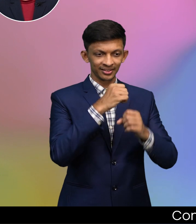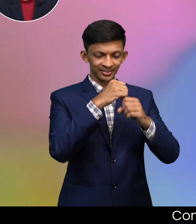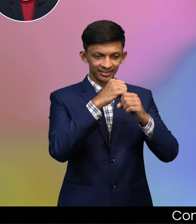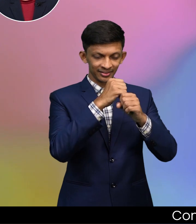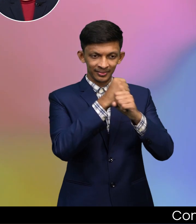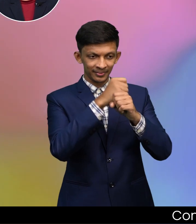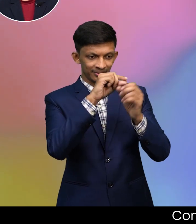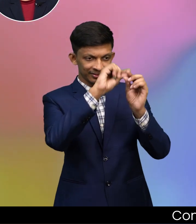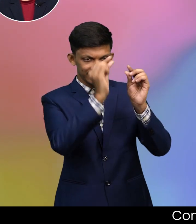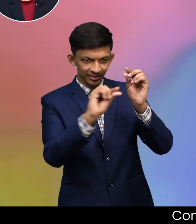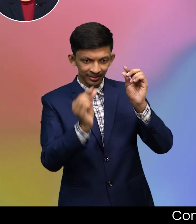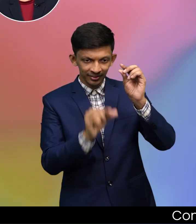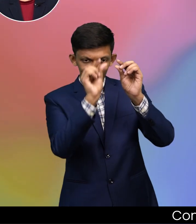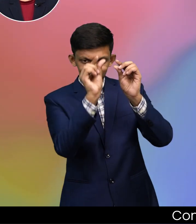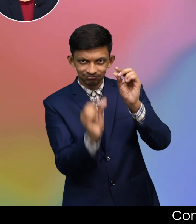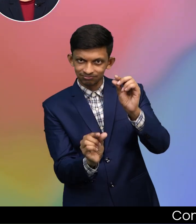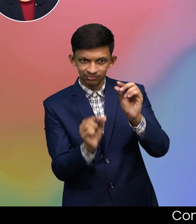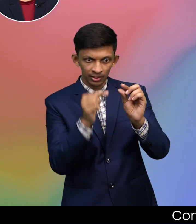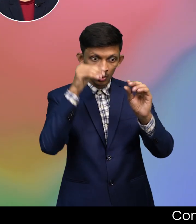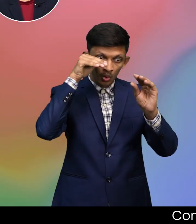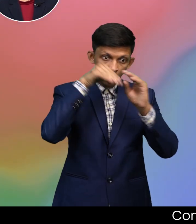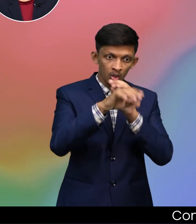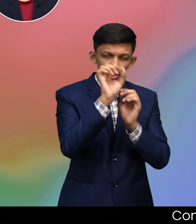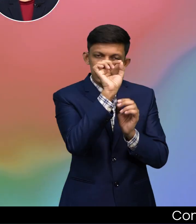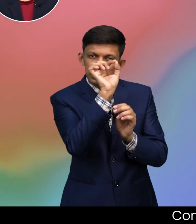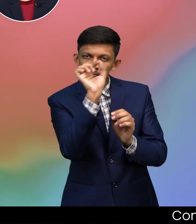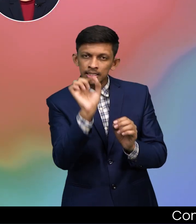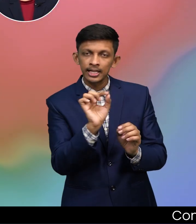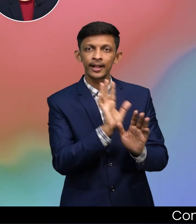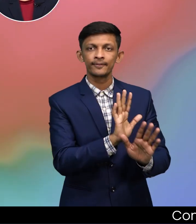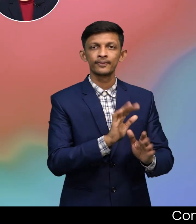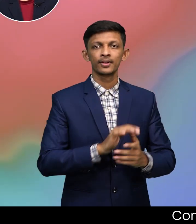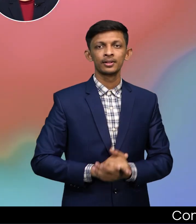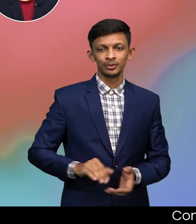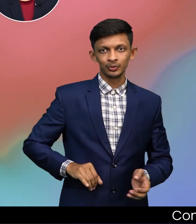Formation of the urine involves 4 stages.